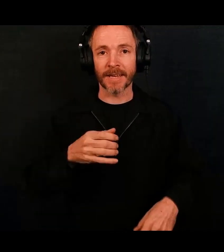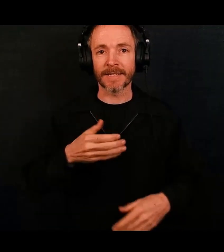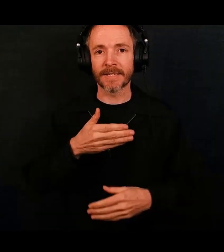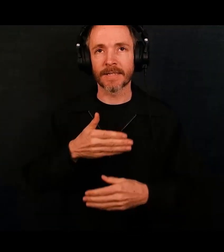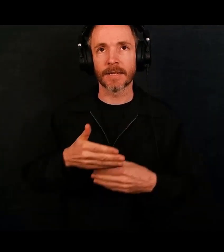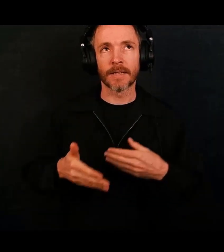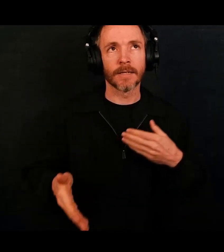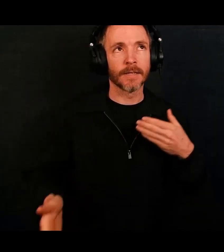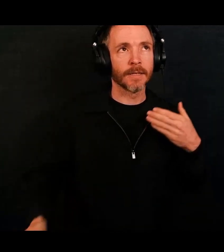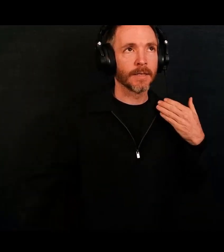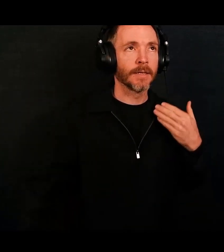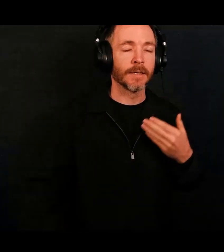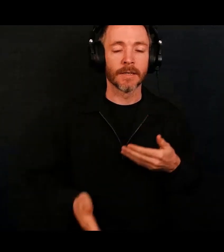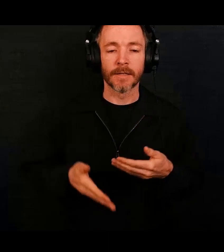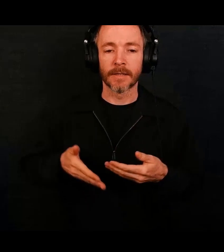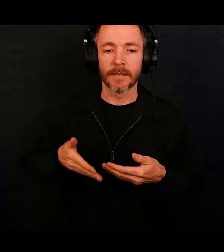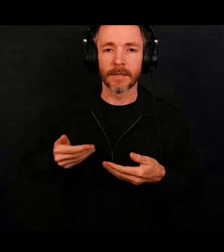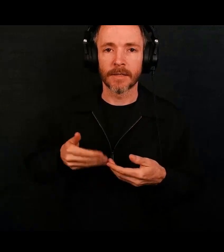because that's